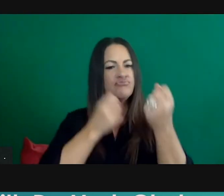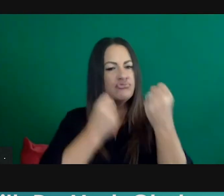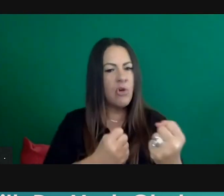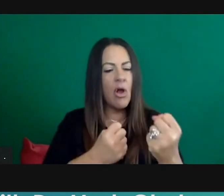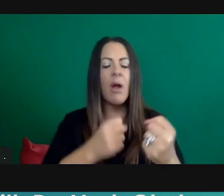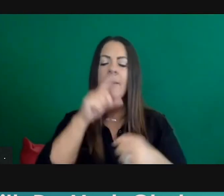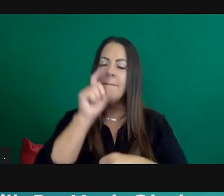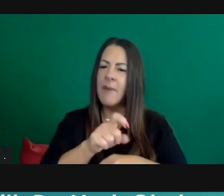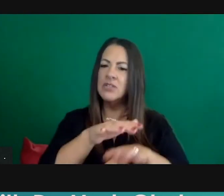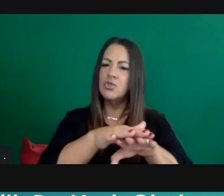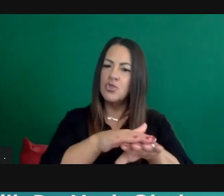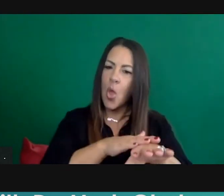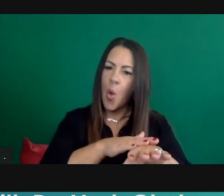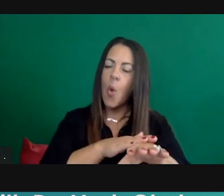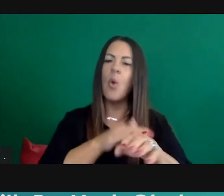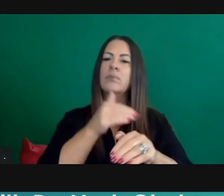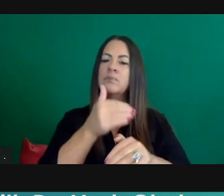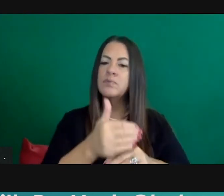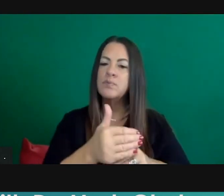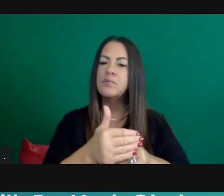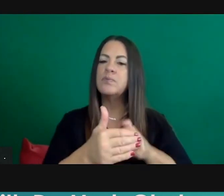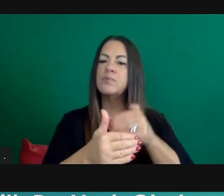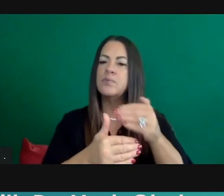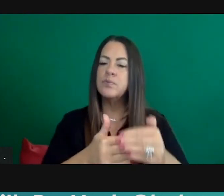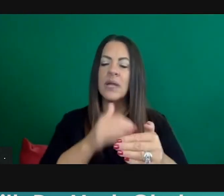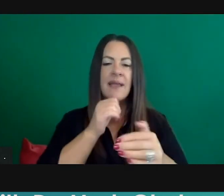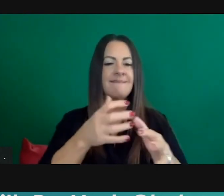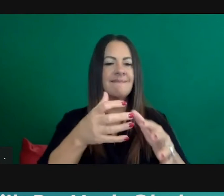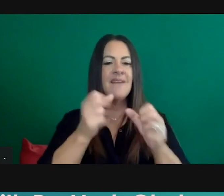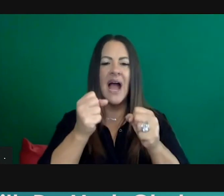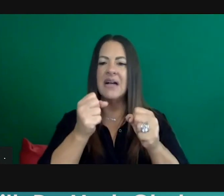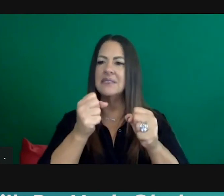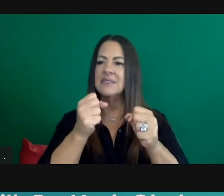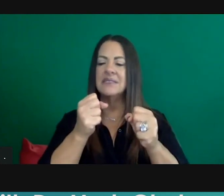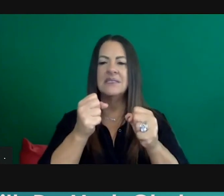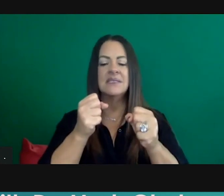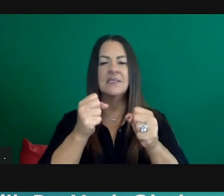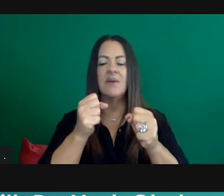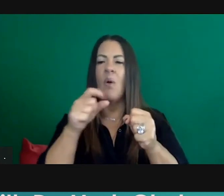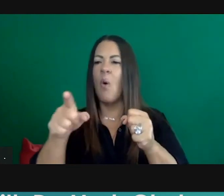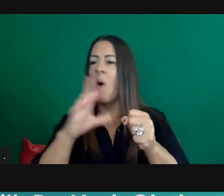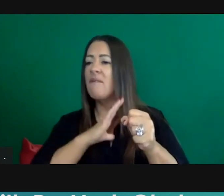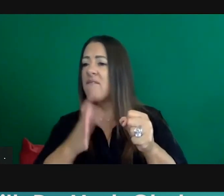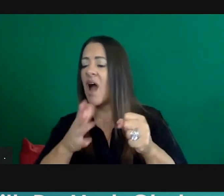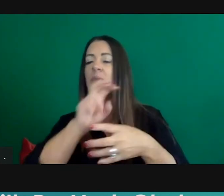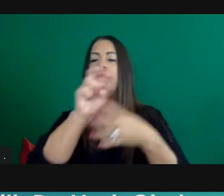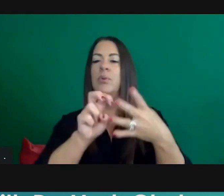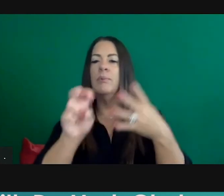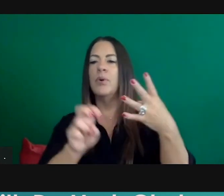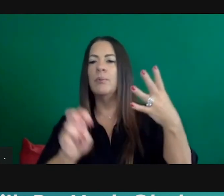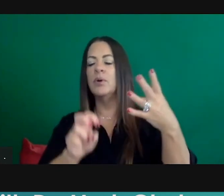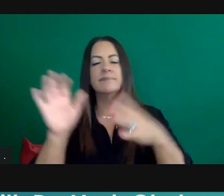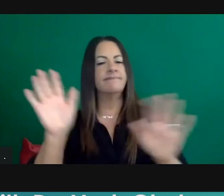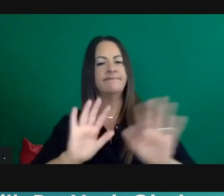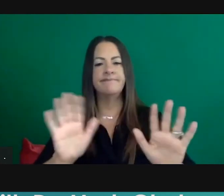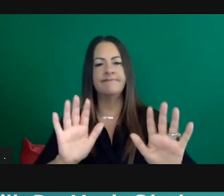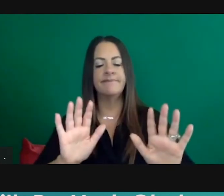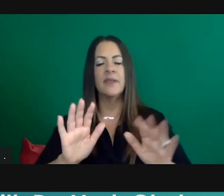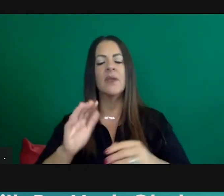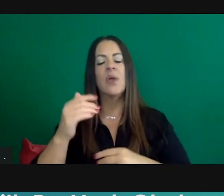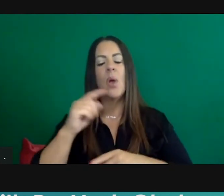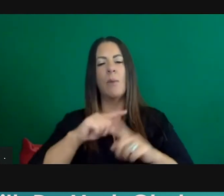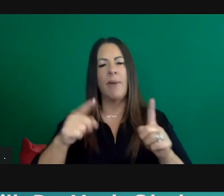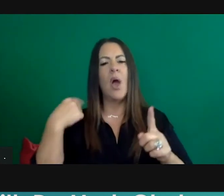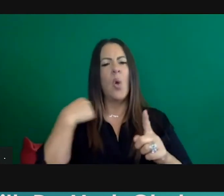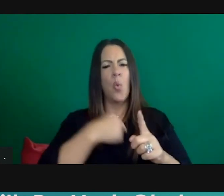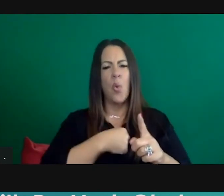on a pause, even moving to a more restrictive tier is going to help us get through the coming months, the state is certainly prepared to do